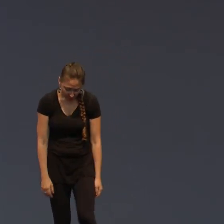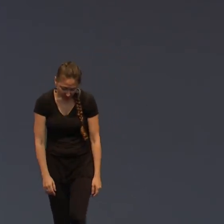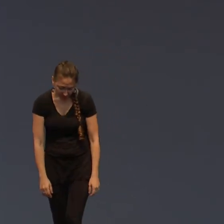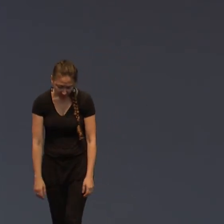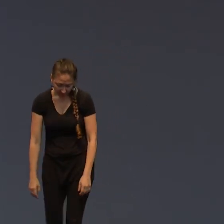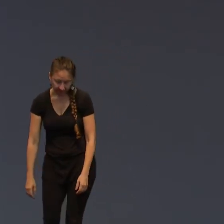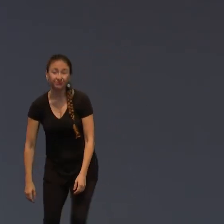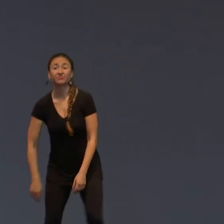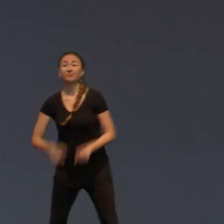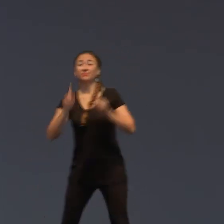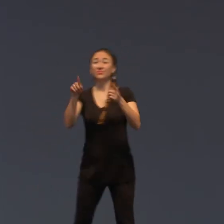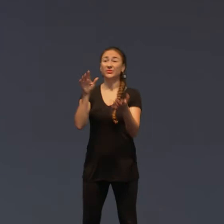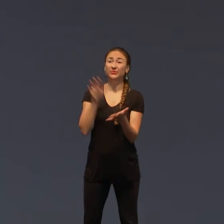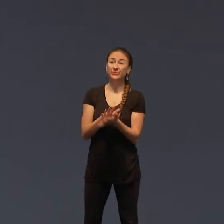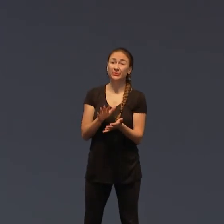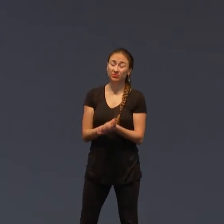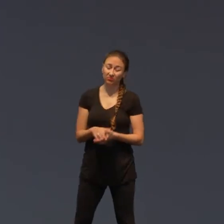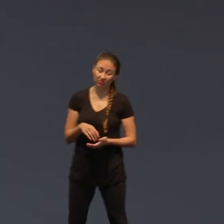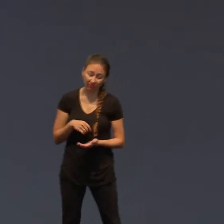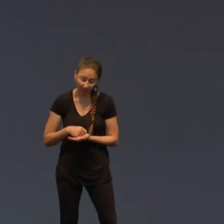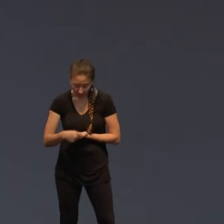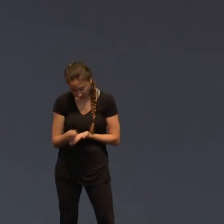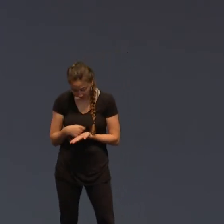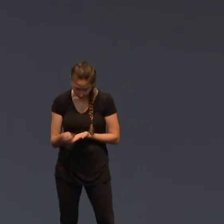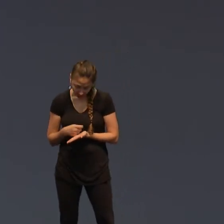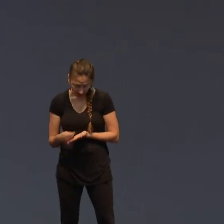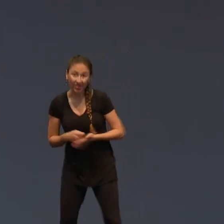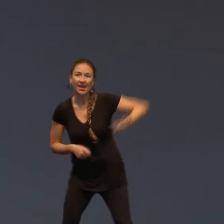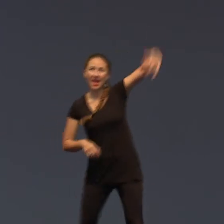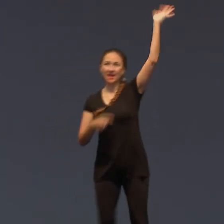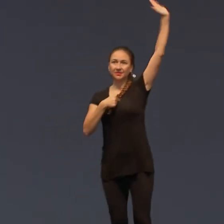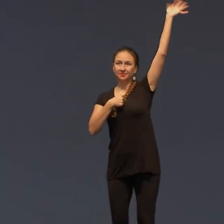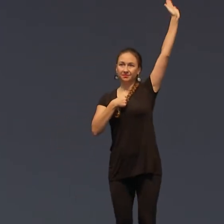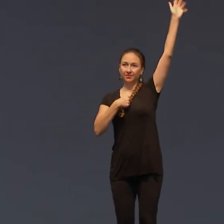Man, I can just envision tomorrow at school.